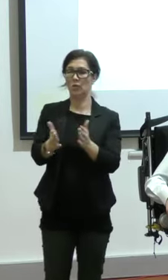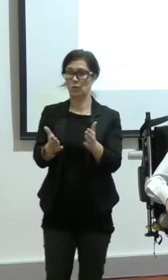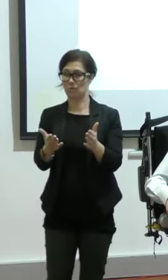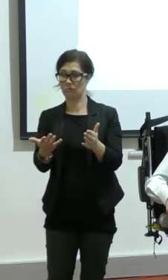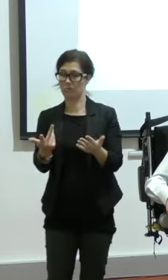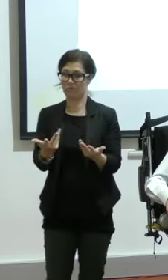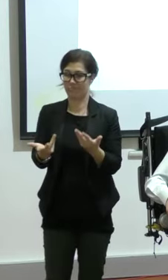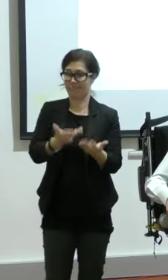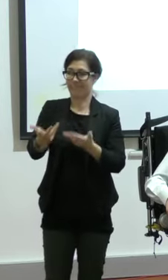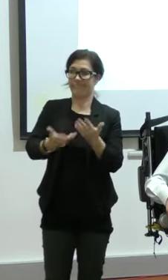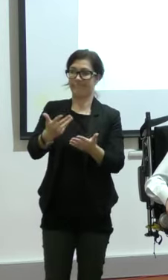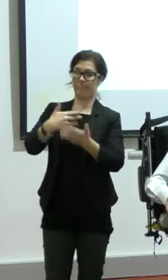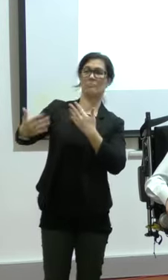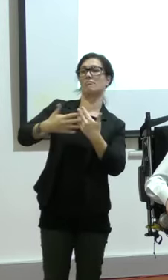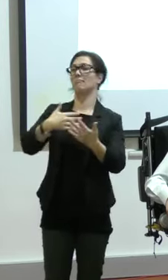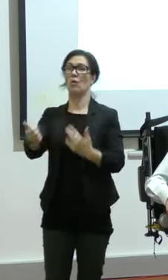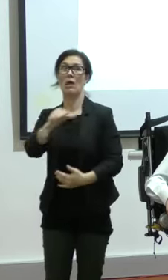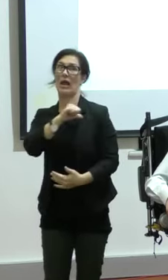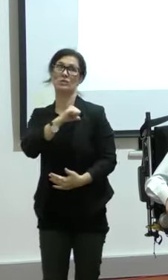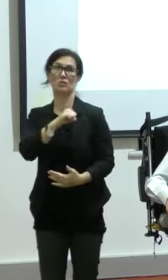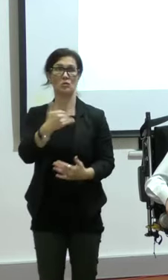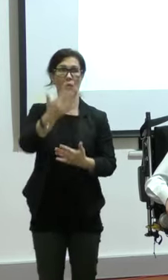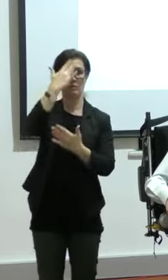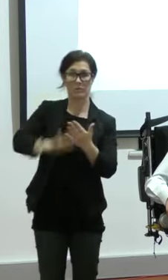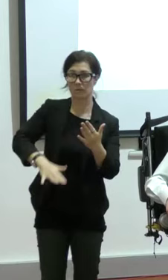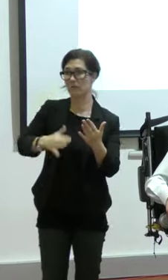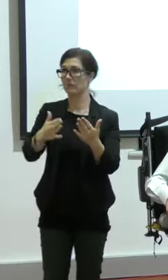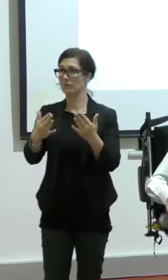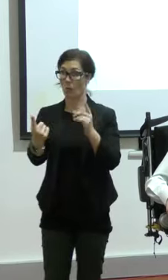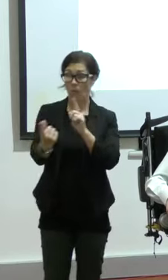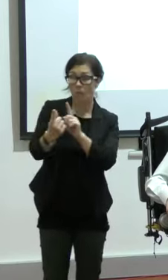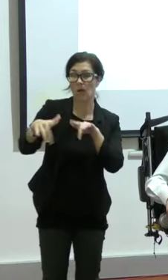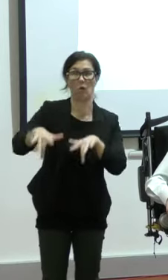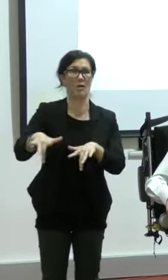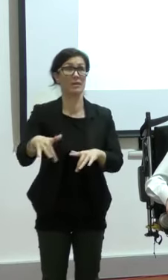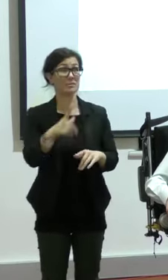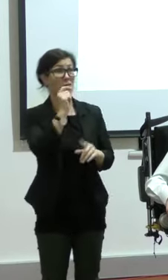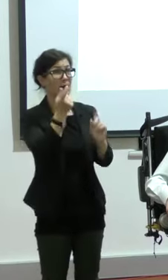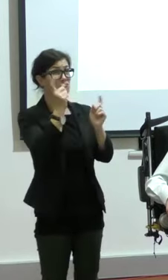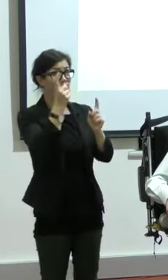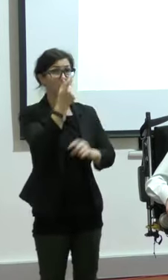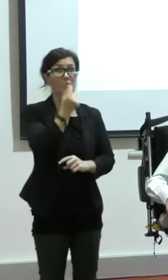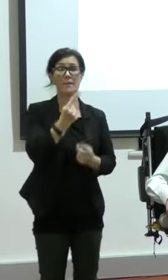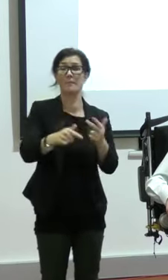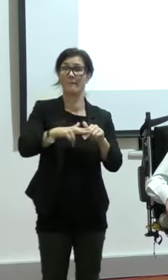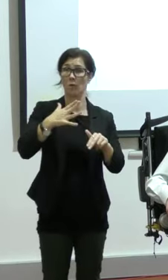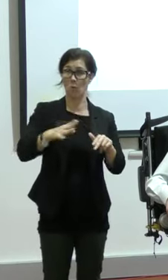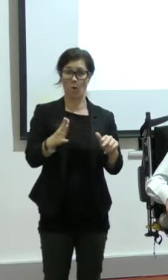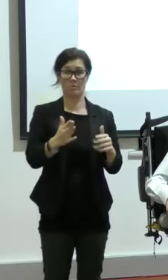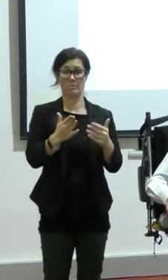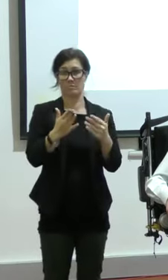attitude or experiences with people with disability, and that's a legitimate concern. But if you want to use a mainstream